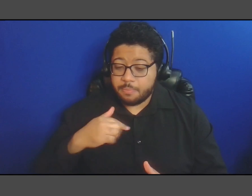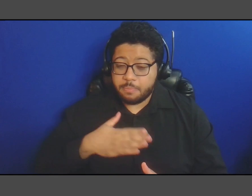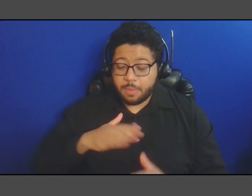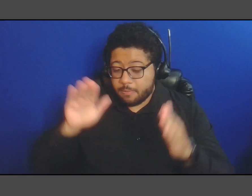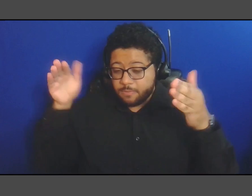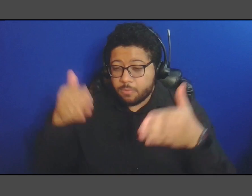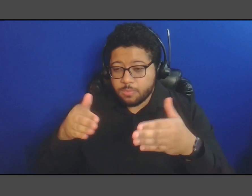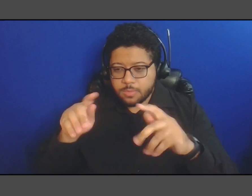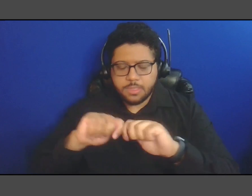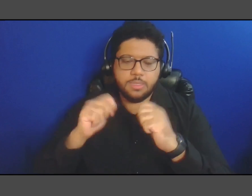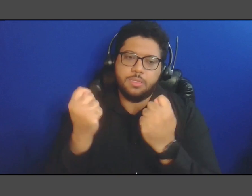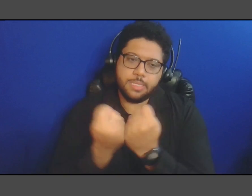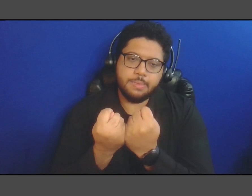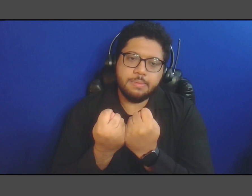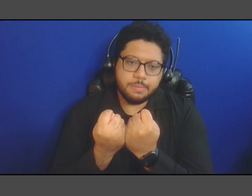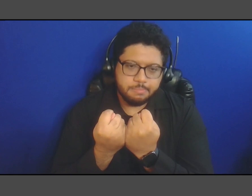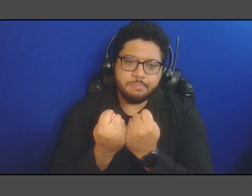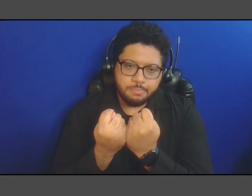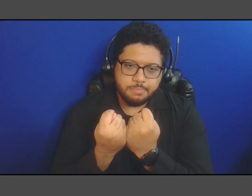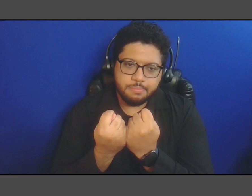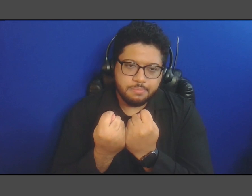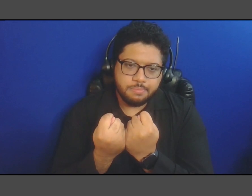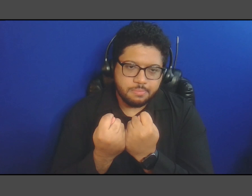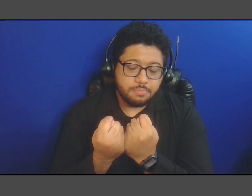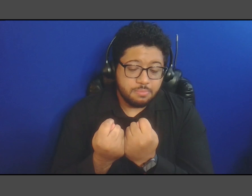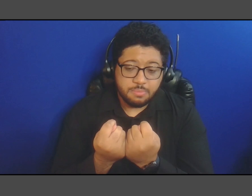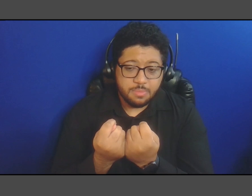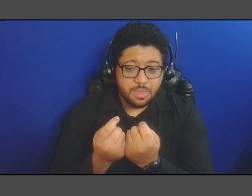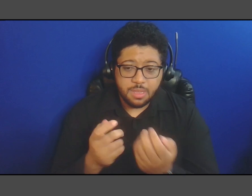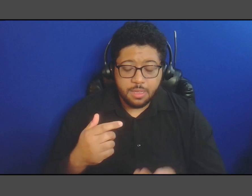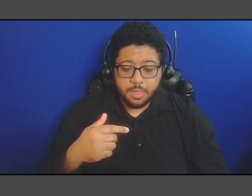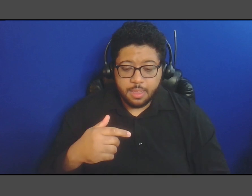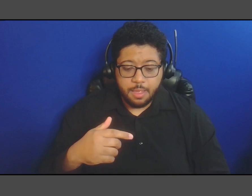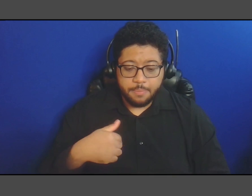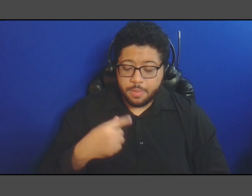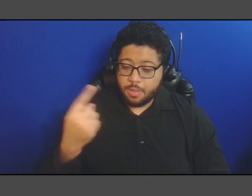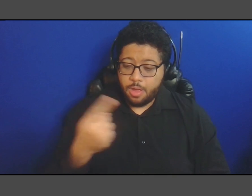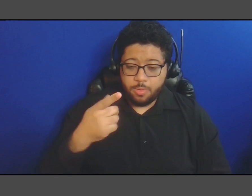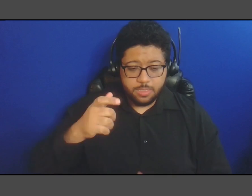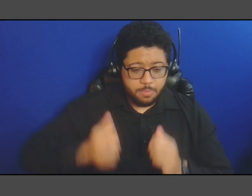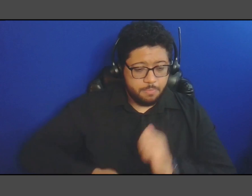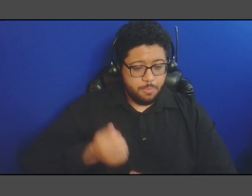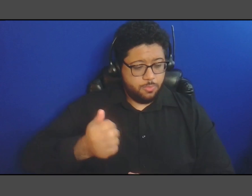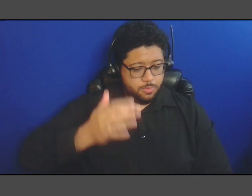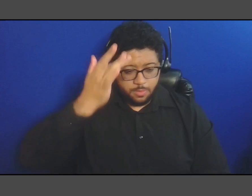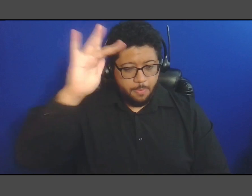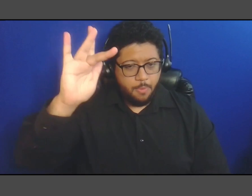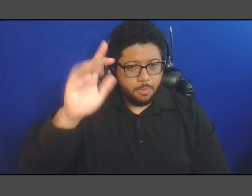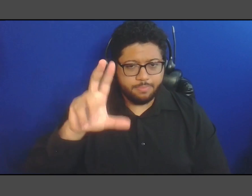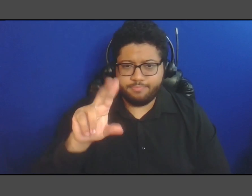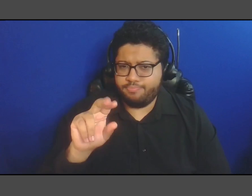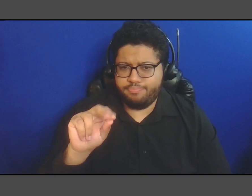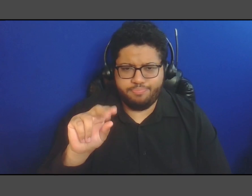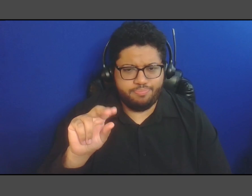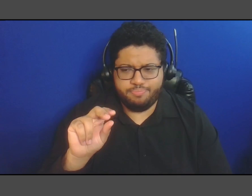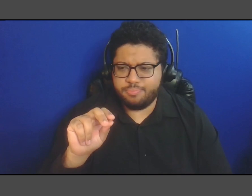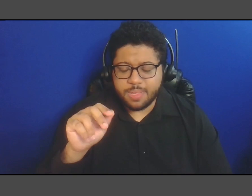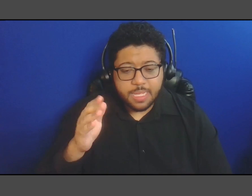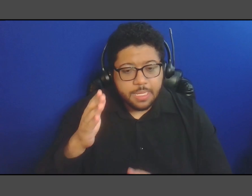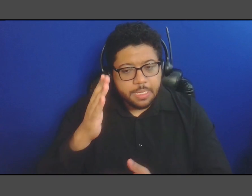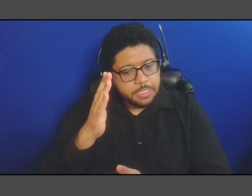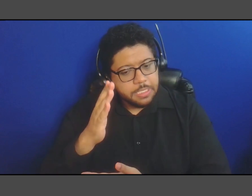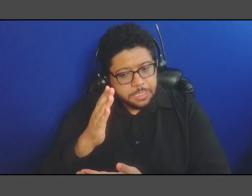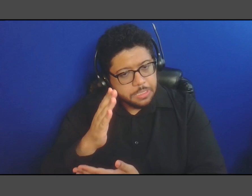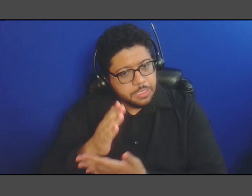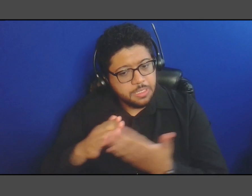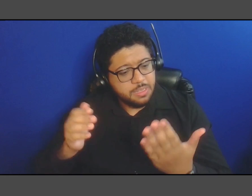think I never have to be the smartest person in the room. There are career staff who've been at the department for decades and decades.